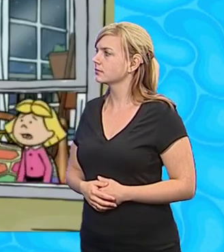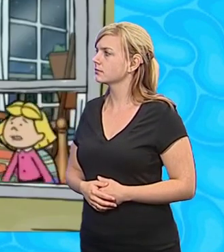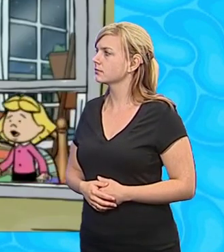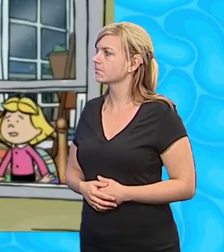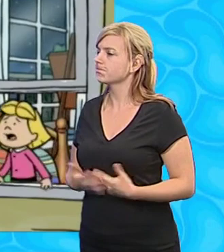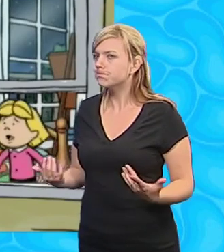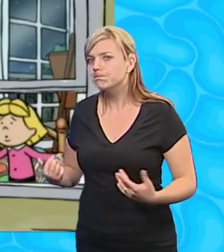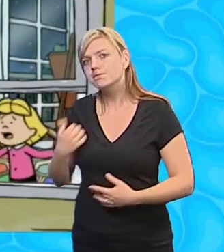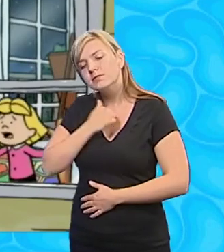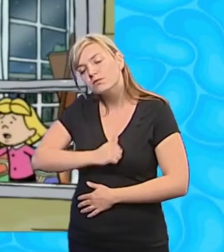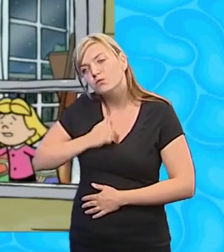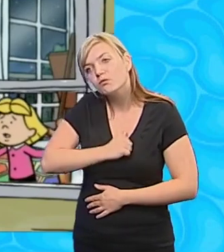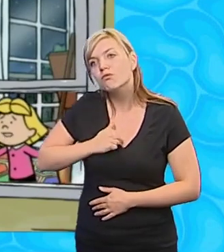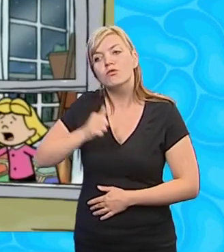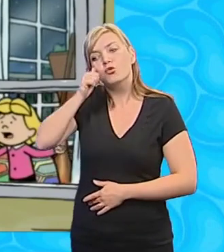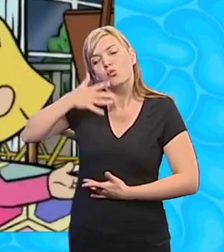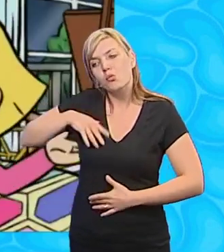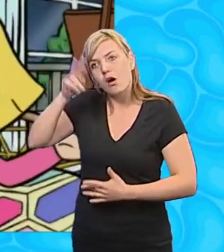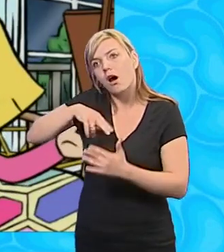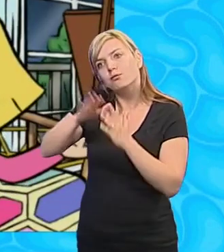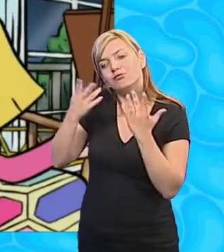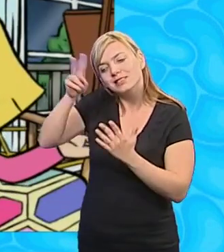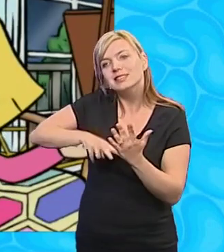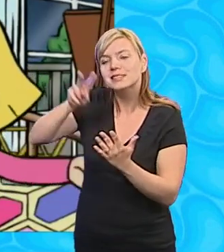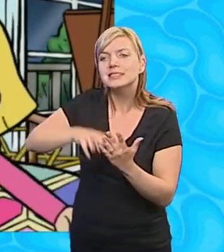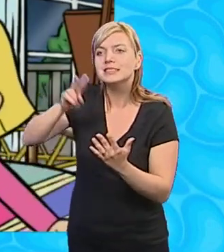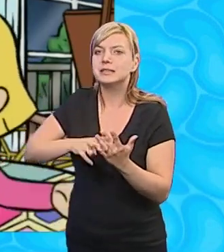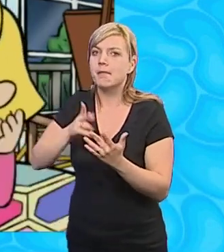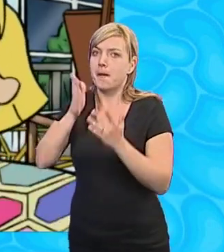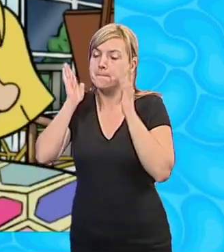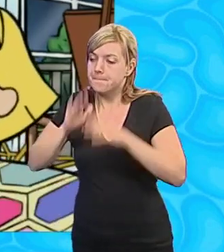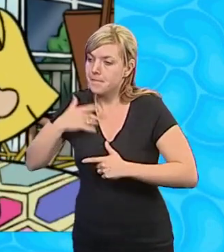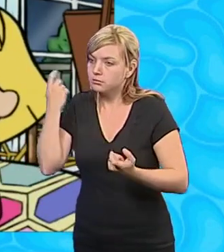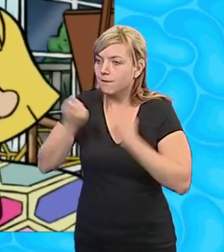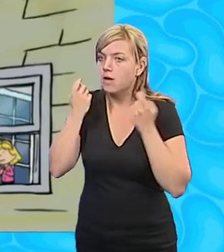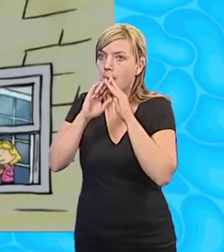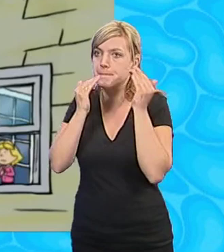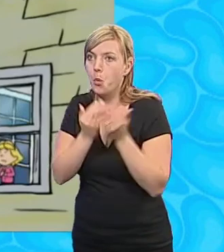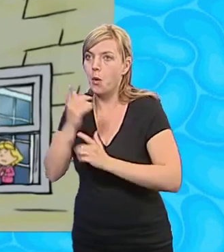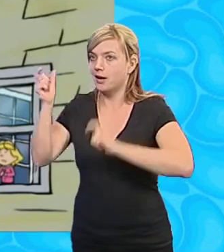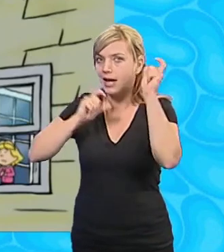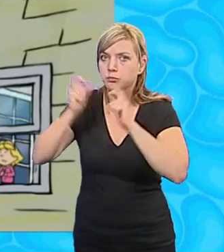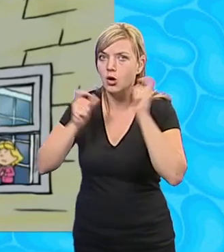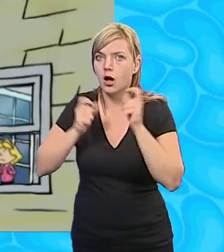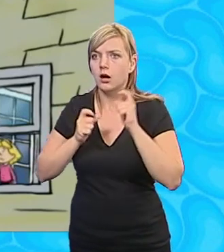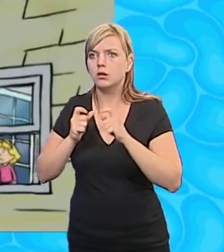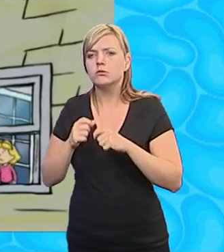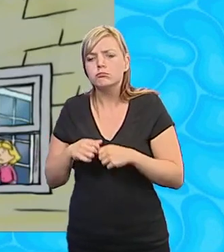I'm sorry, Clifford. I know you want me to read to you tonight, but I really must find that ball in the camera.